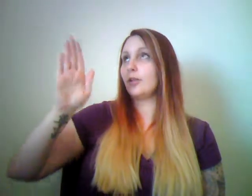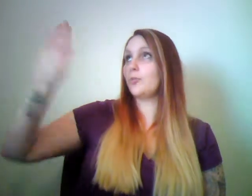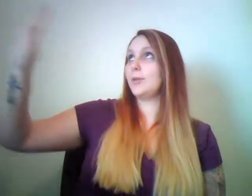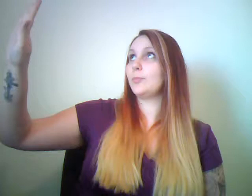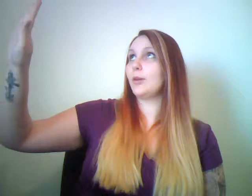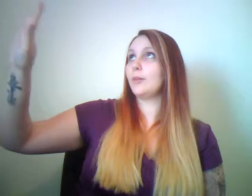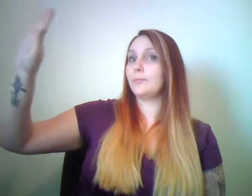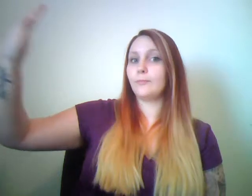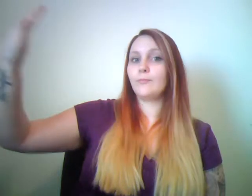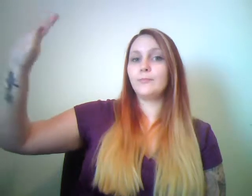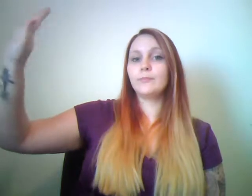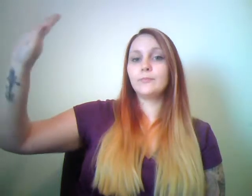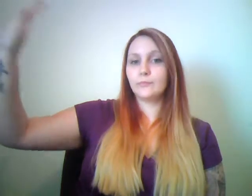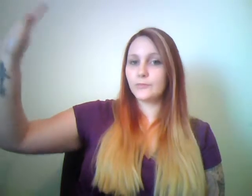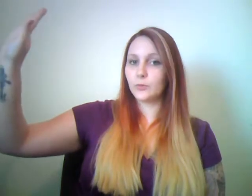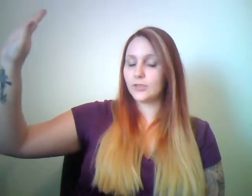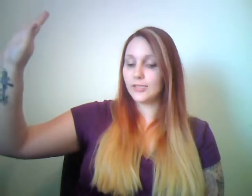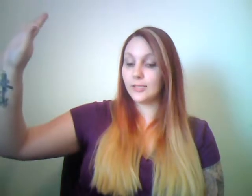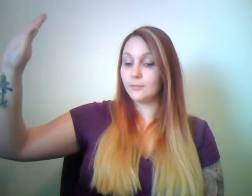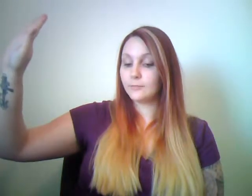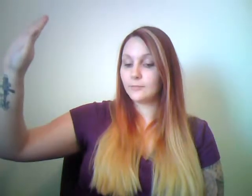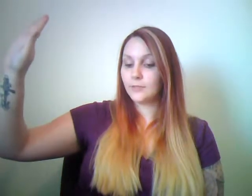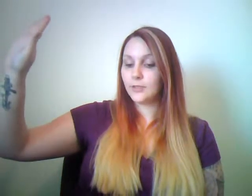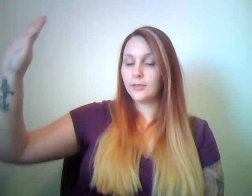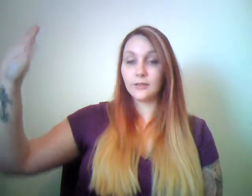open palm towards Him. Love